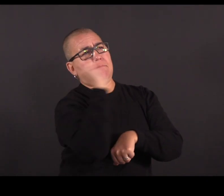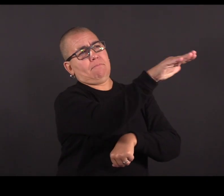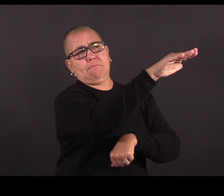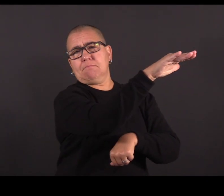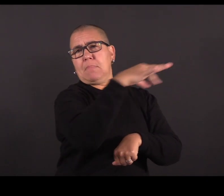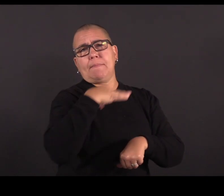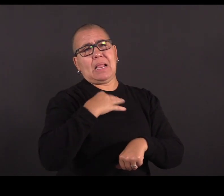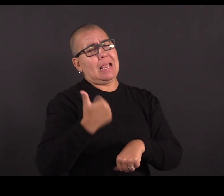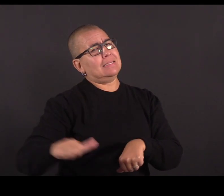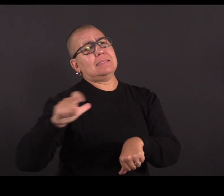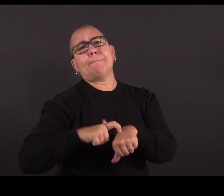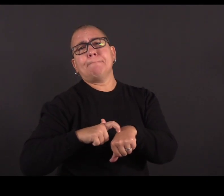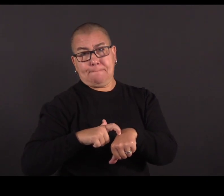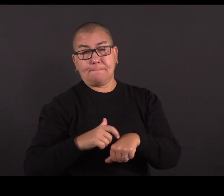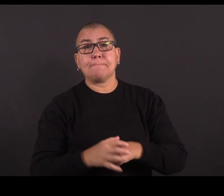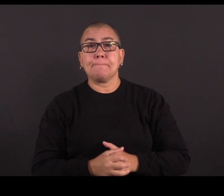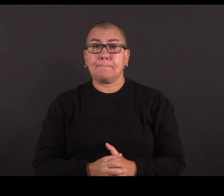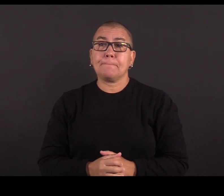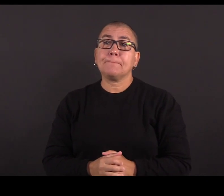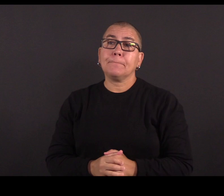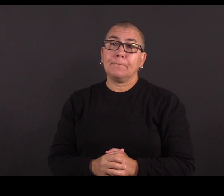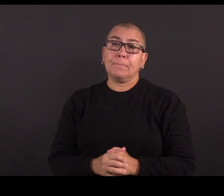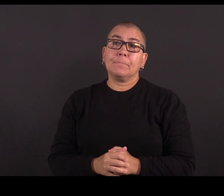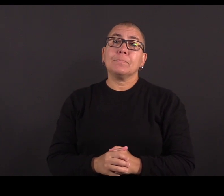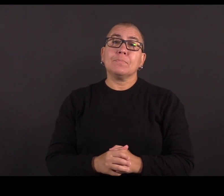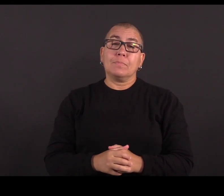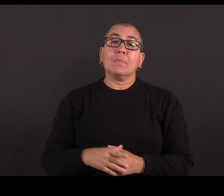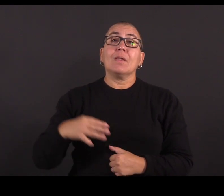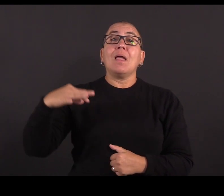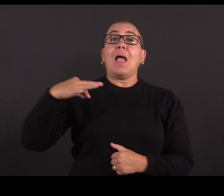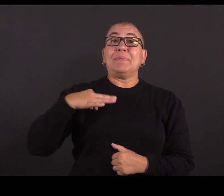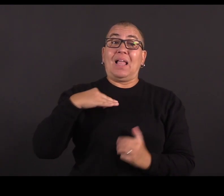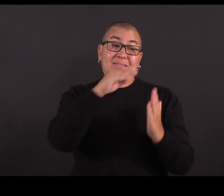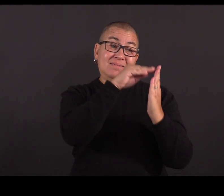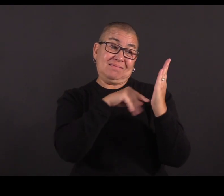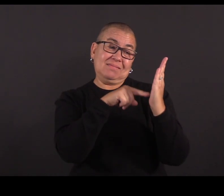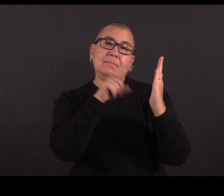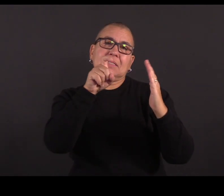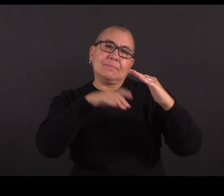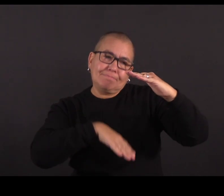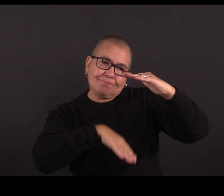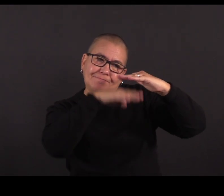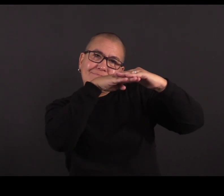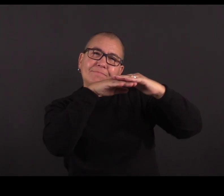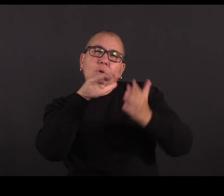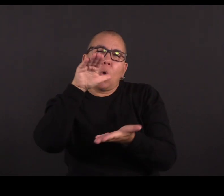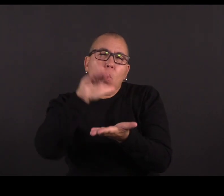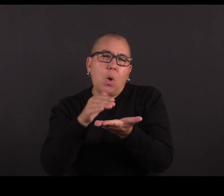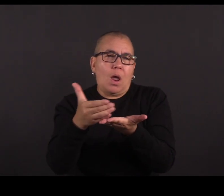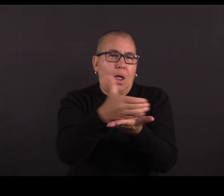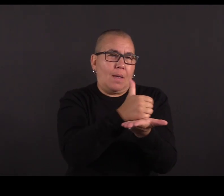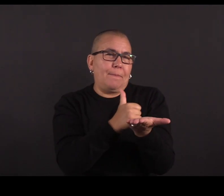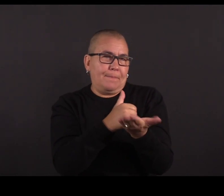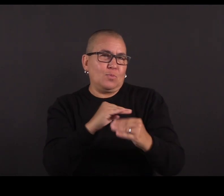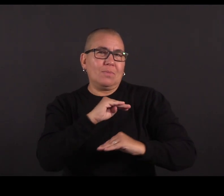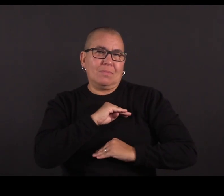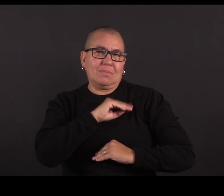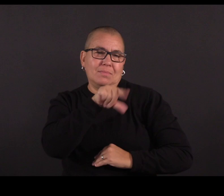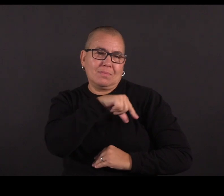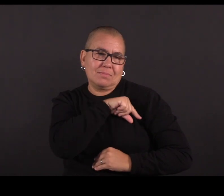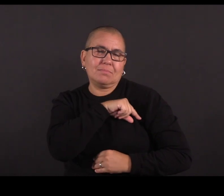Eligible applicants must be low income and meet other eligibility requirements, such as age, family